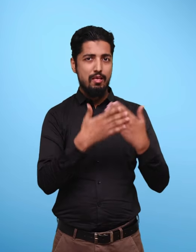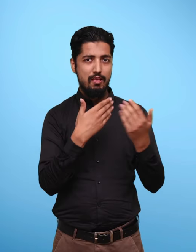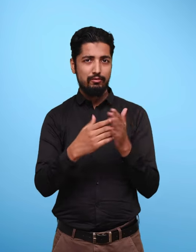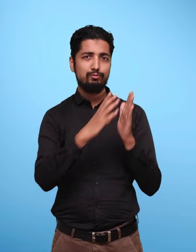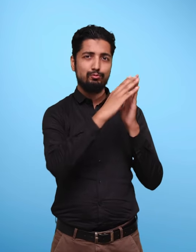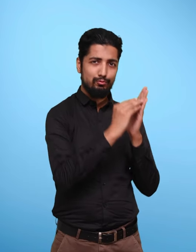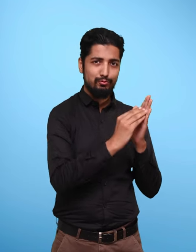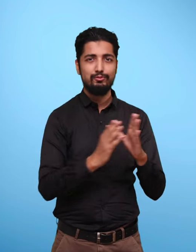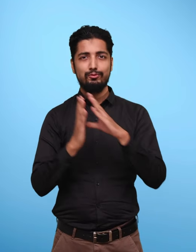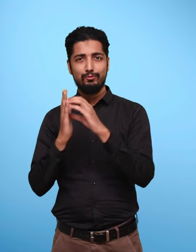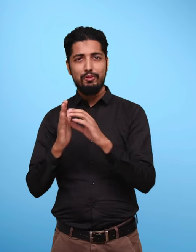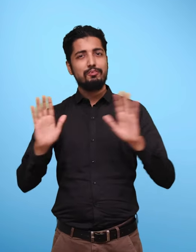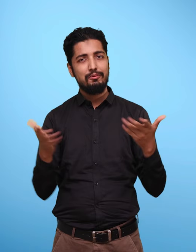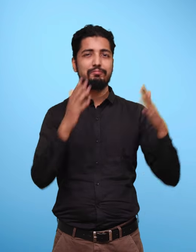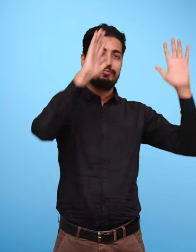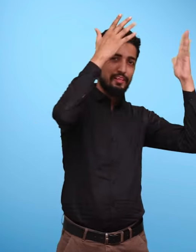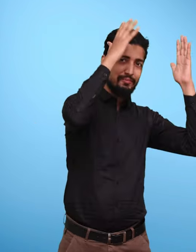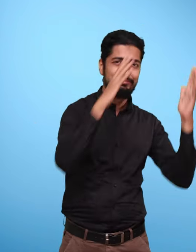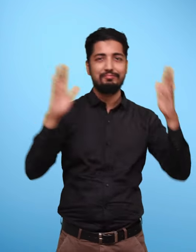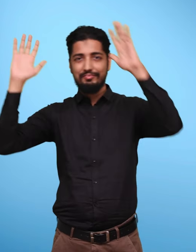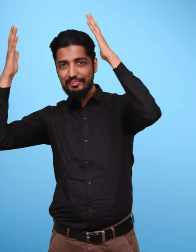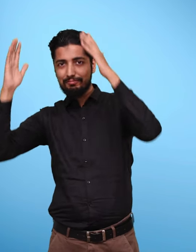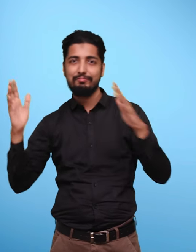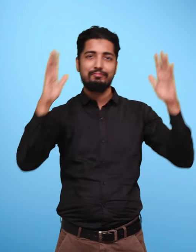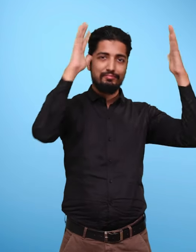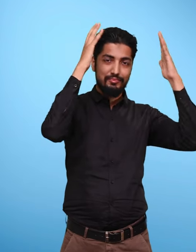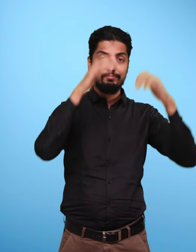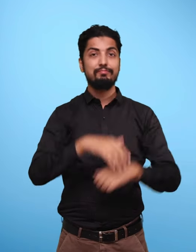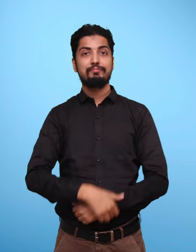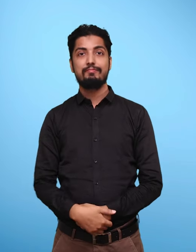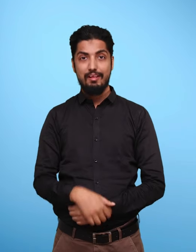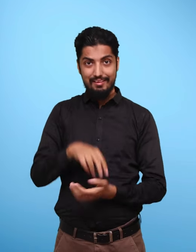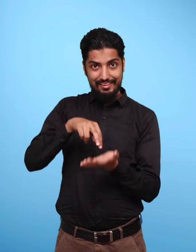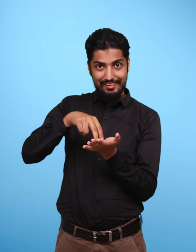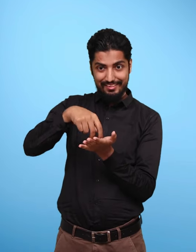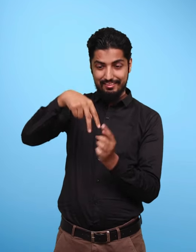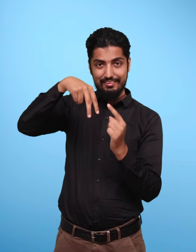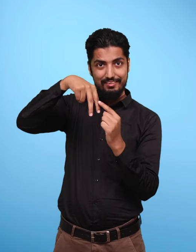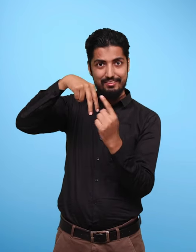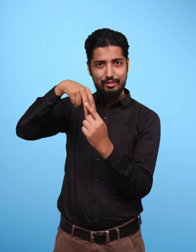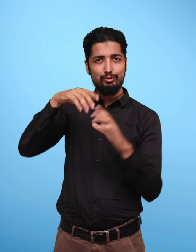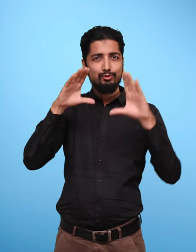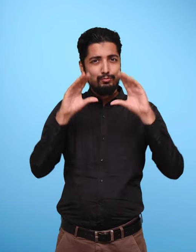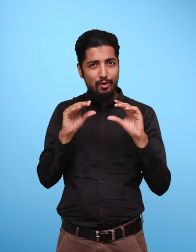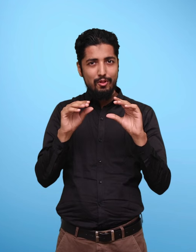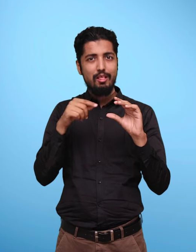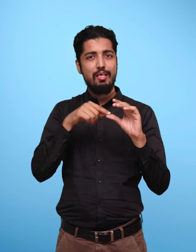Two little hands go clap, clap, clap. Two little legs go tap,